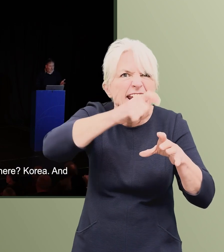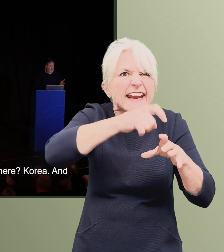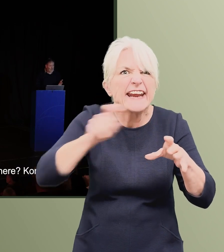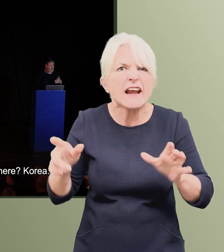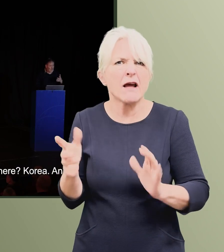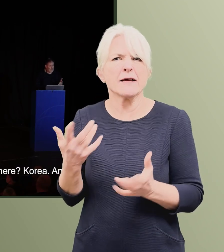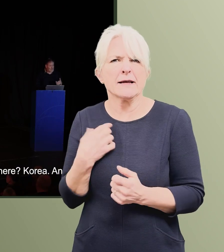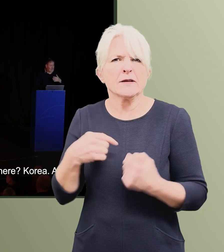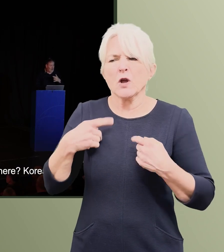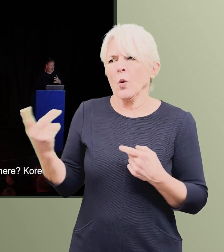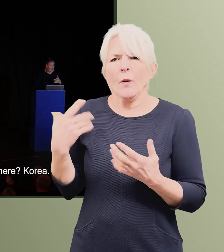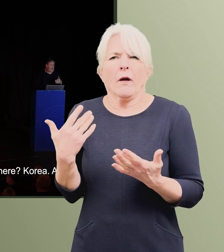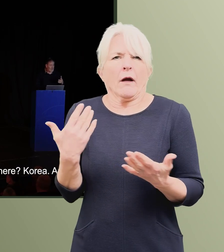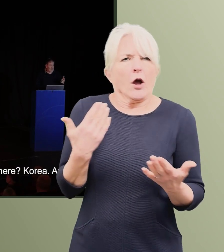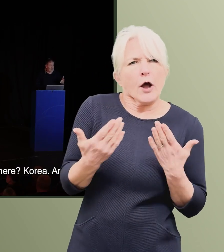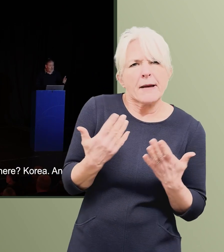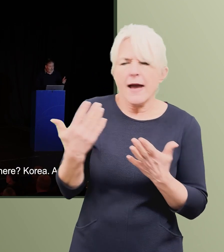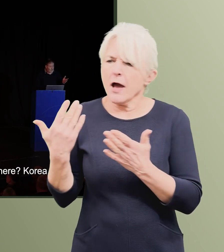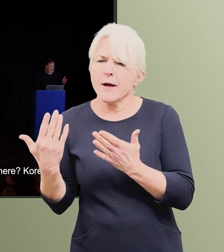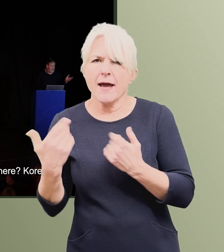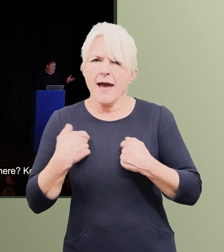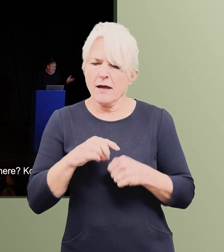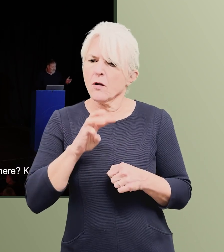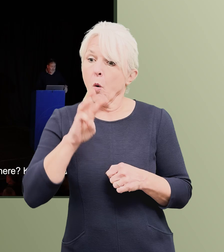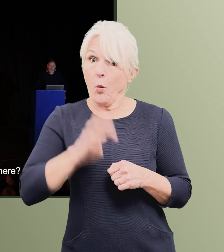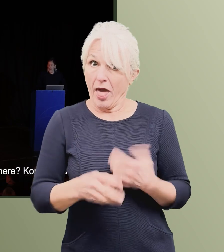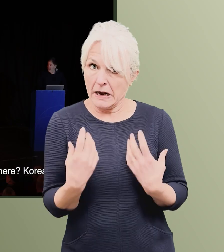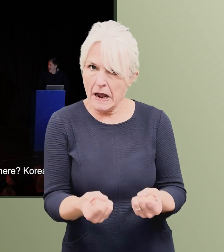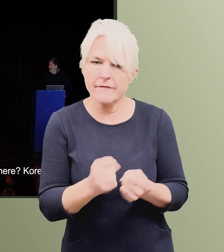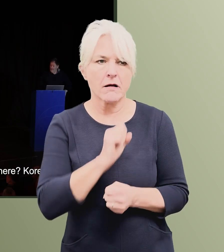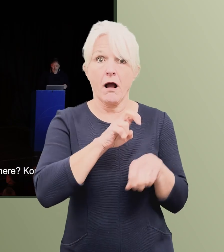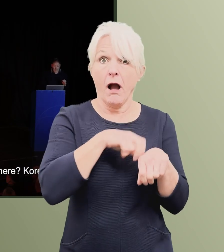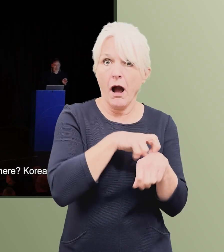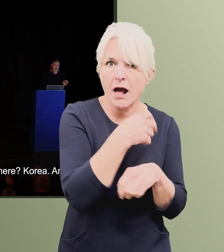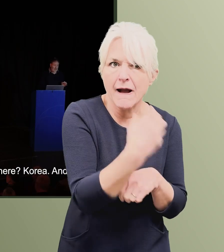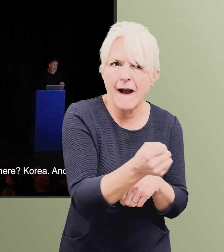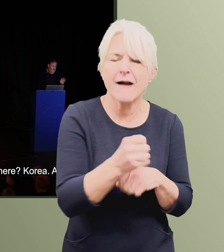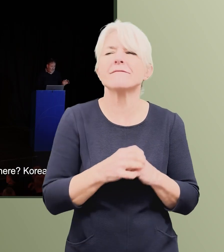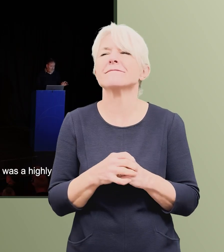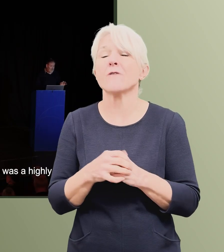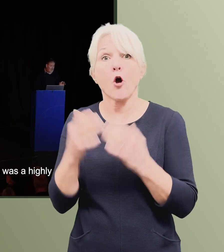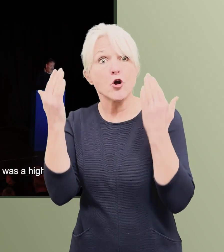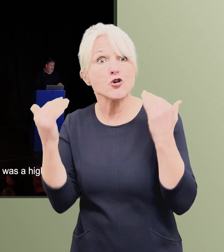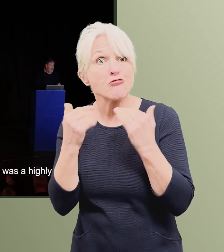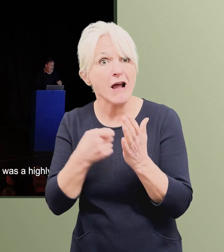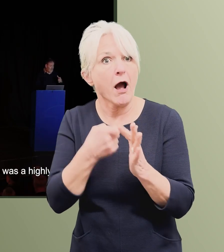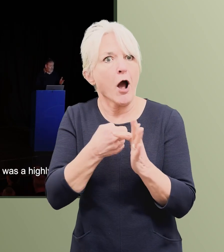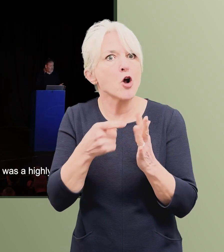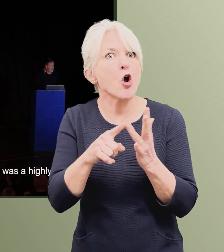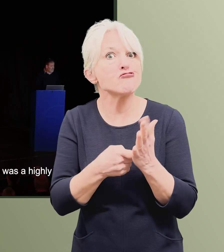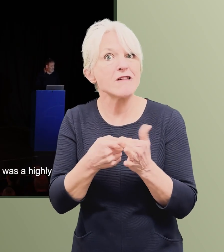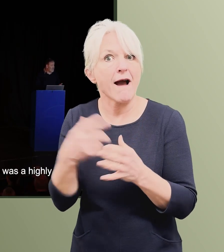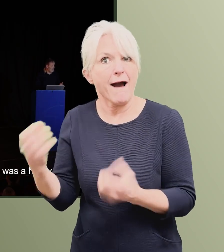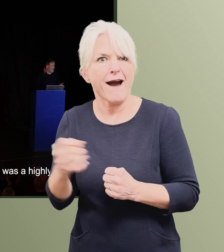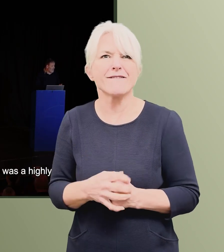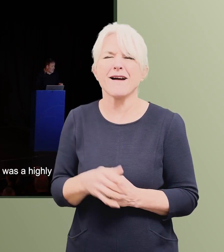cut mark stones in Wales, Ireland, and guess where? Korea. And I will say, although I don't speak Korean, when they sent